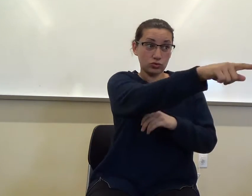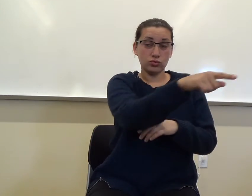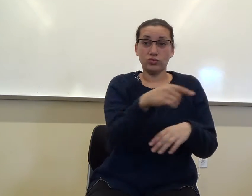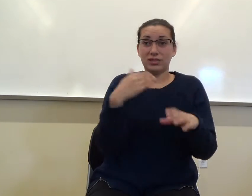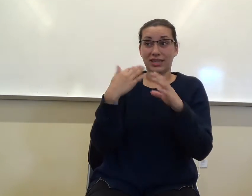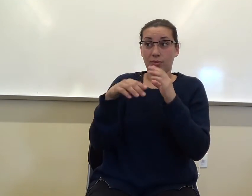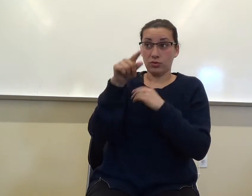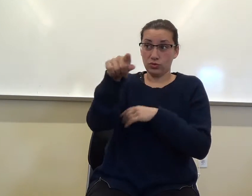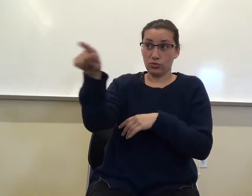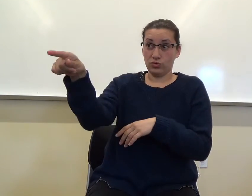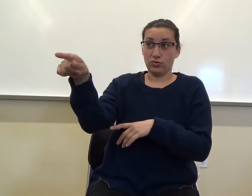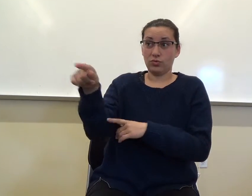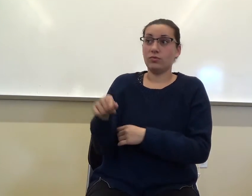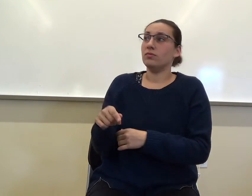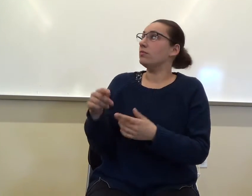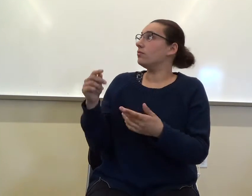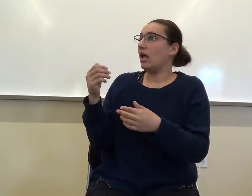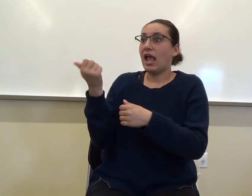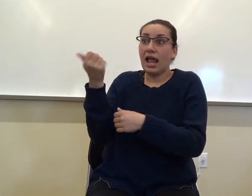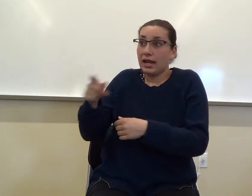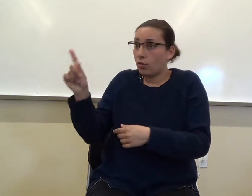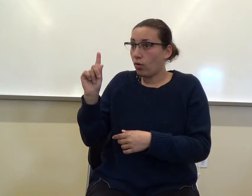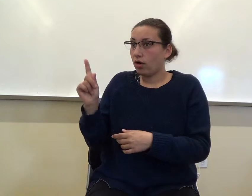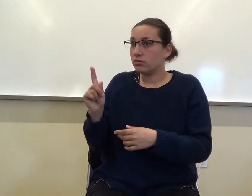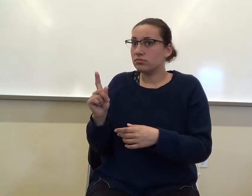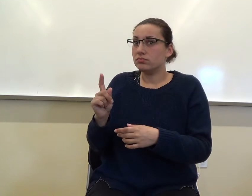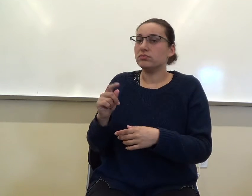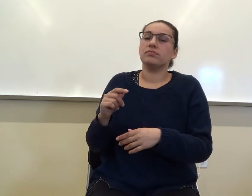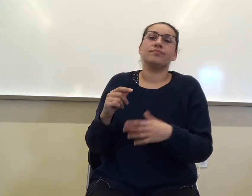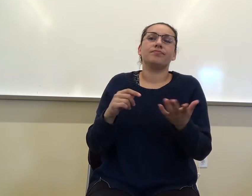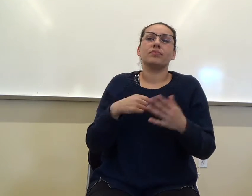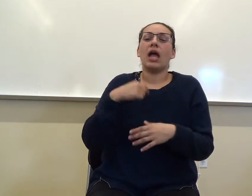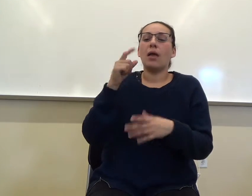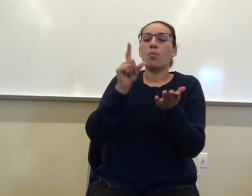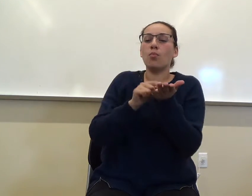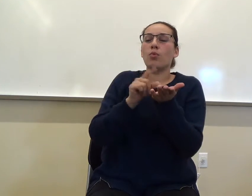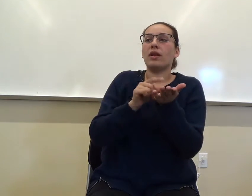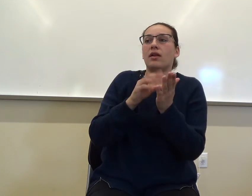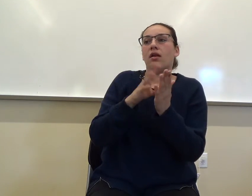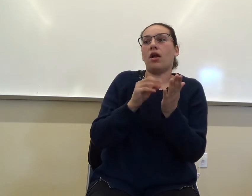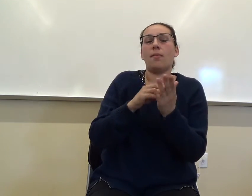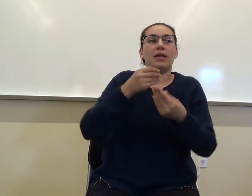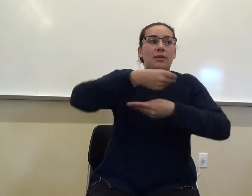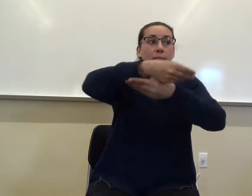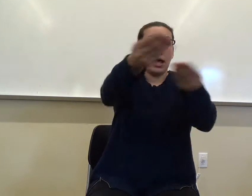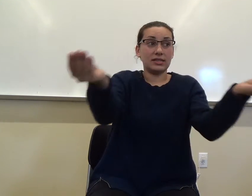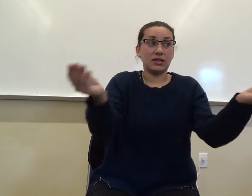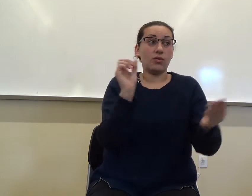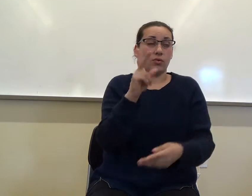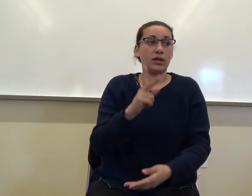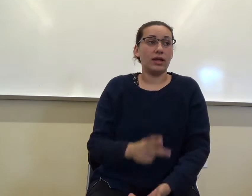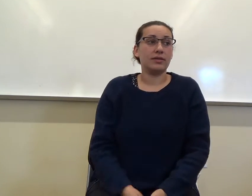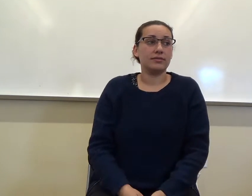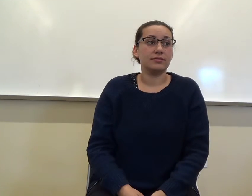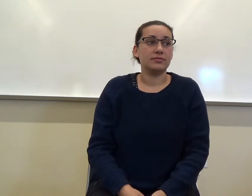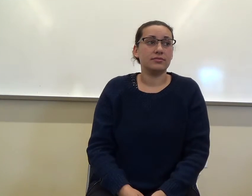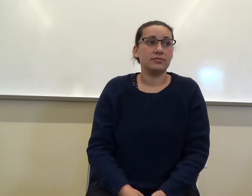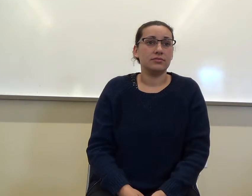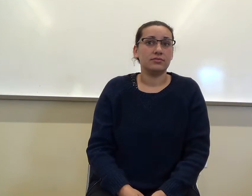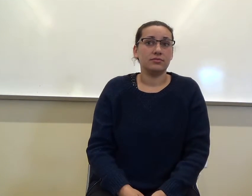both got a copy and printed this out to give to you. Okay. So if you haven't heard from them, you're probably